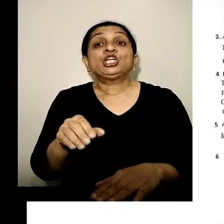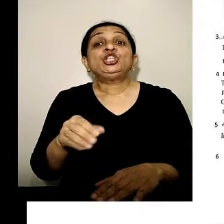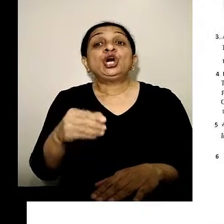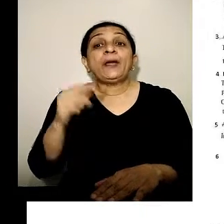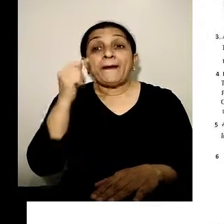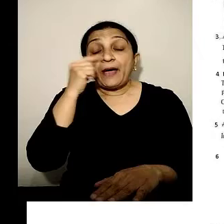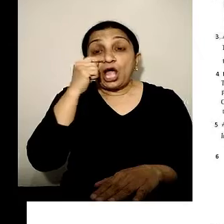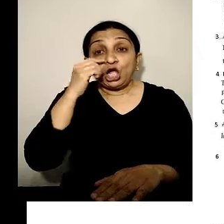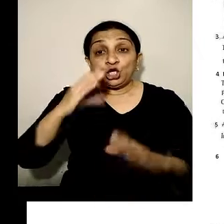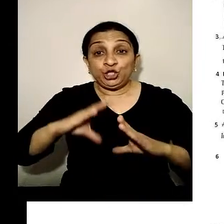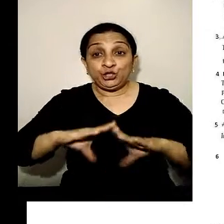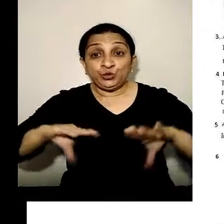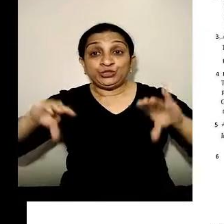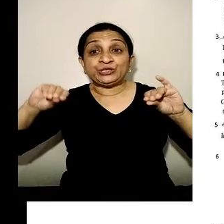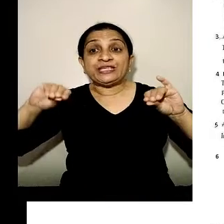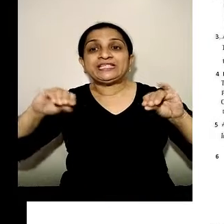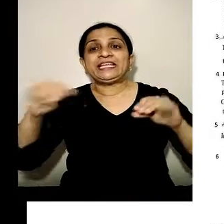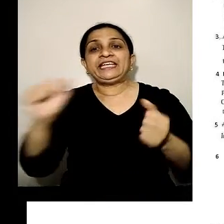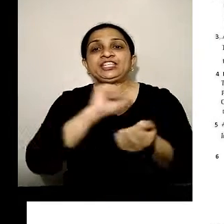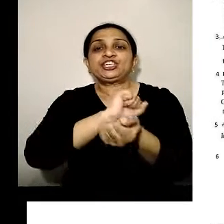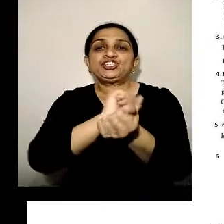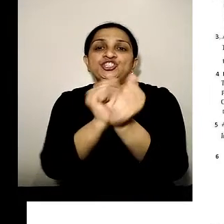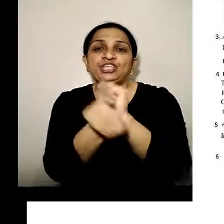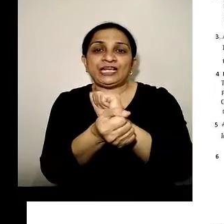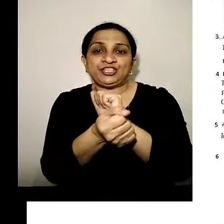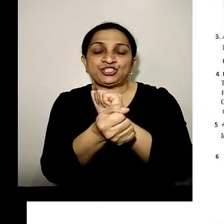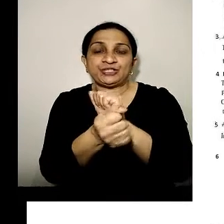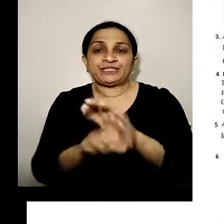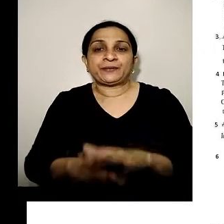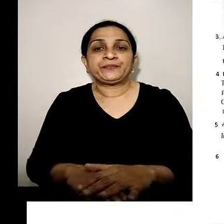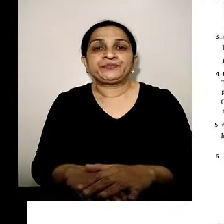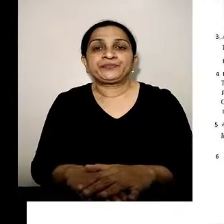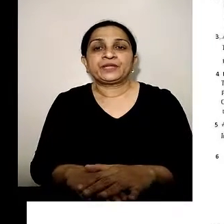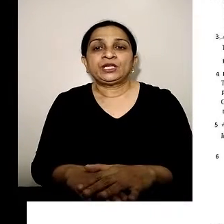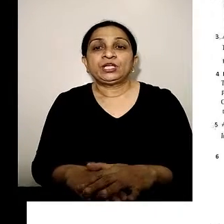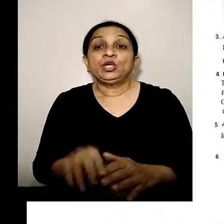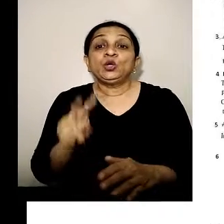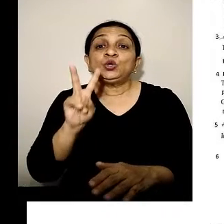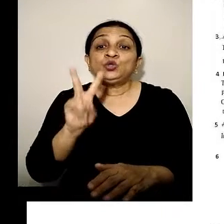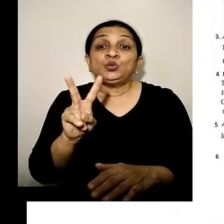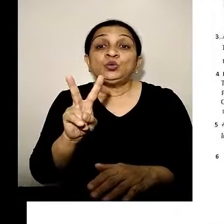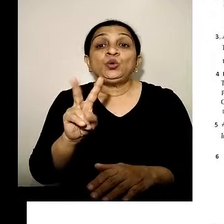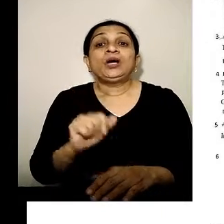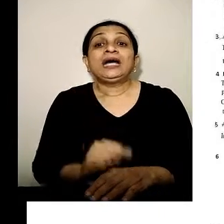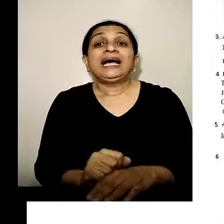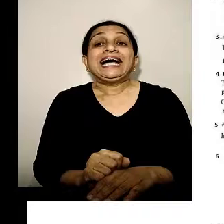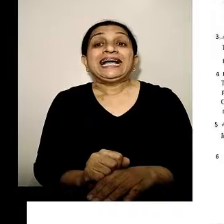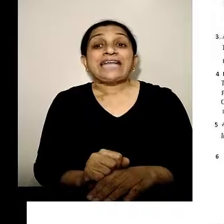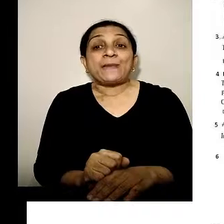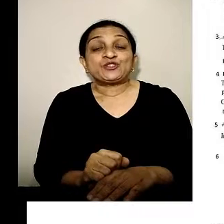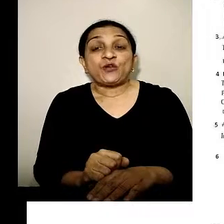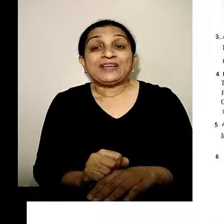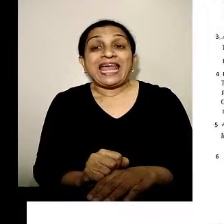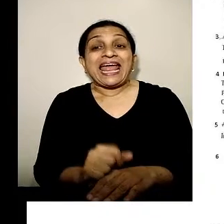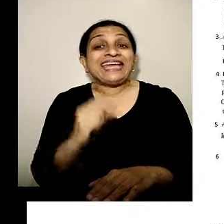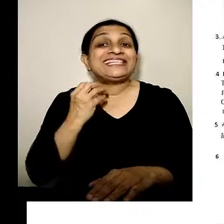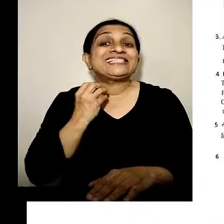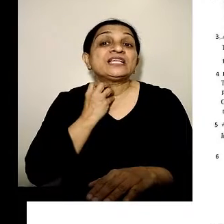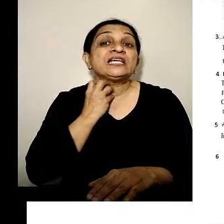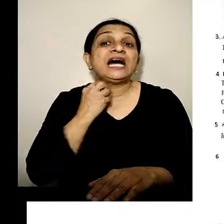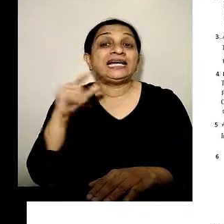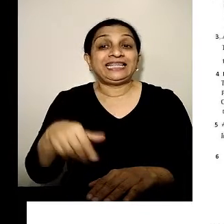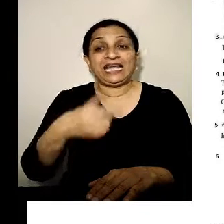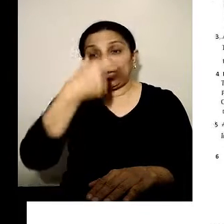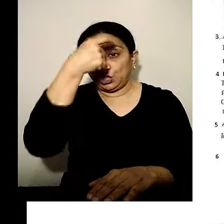that the uterus it changes. Two types of